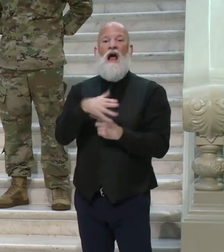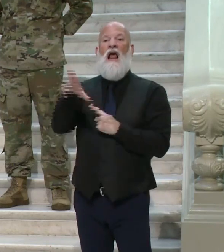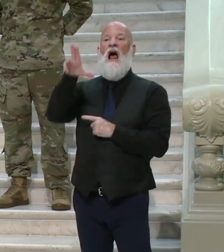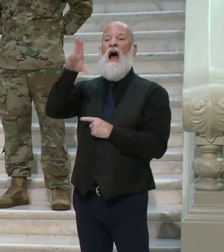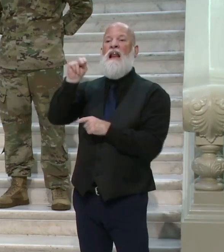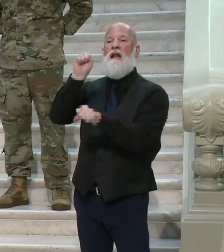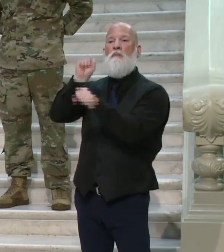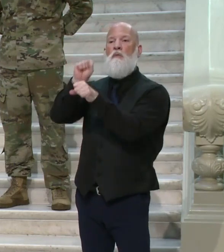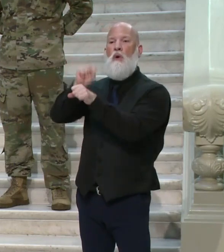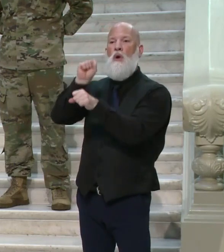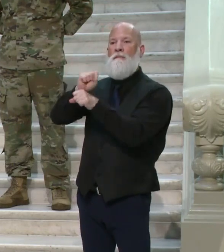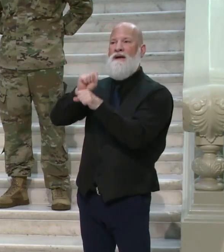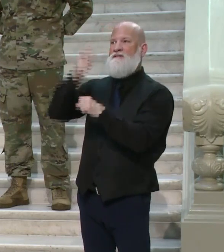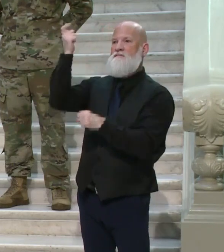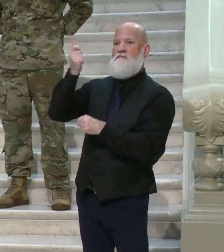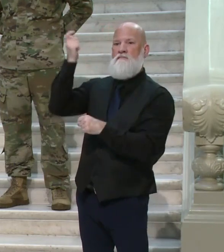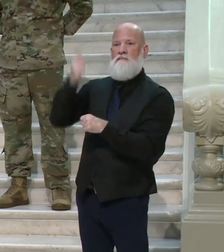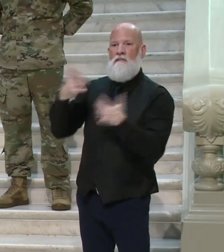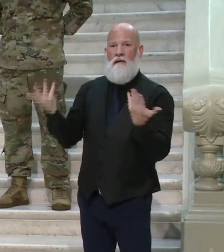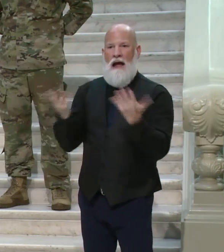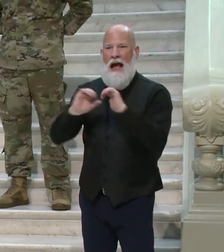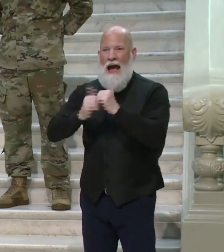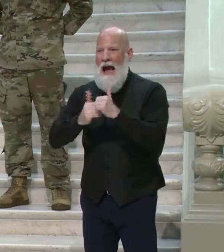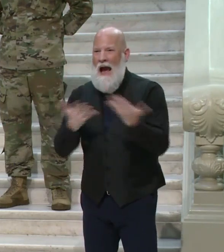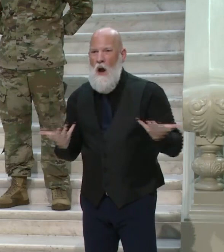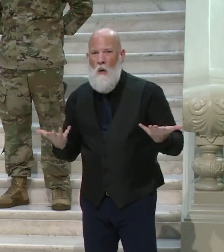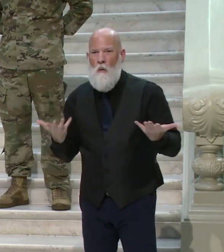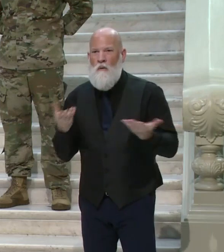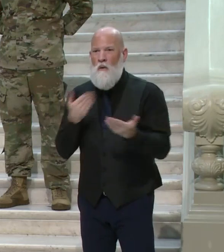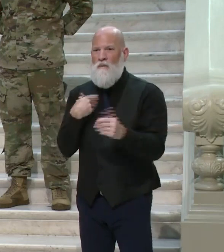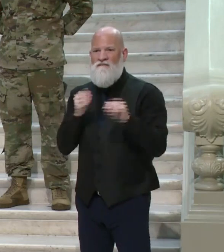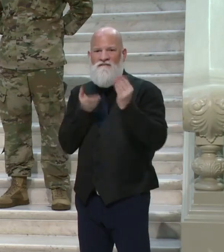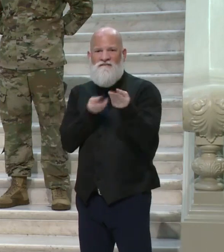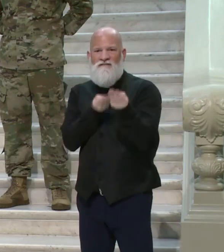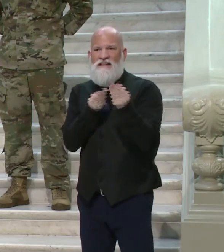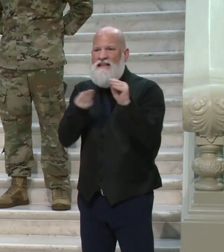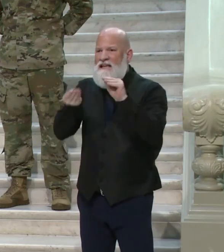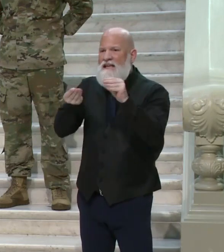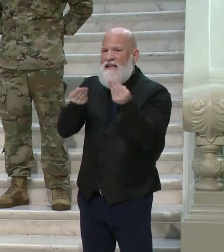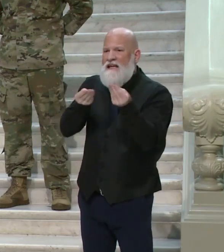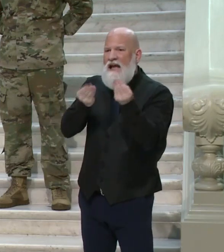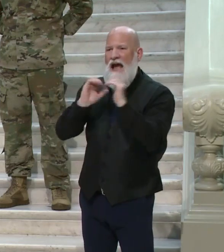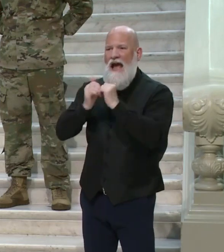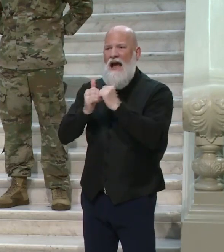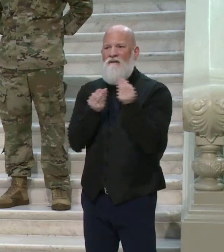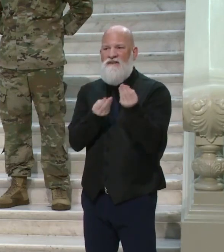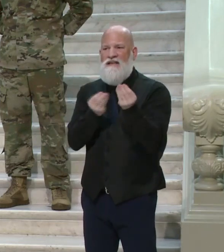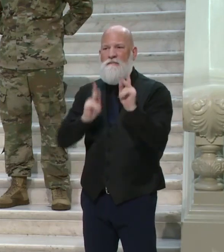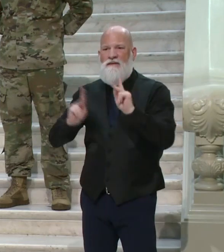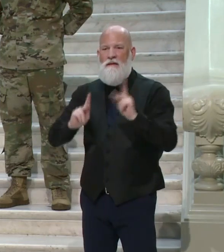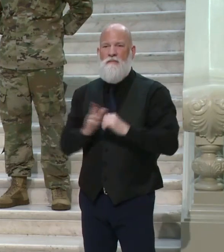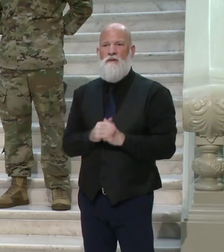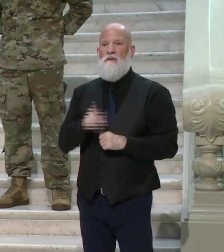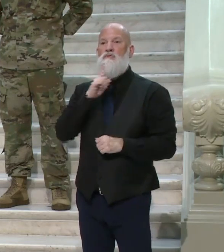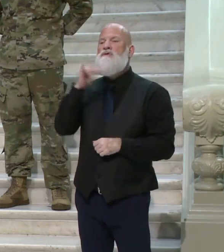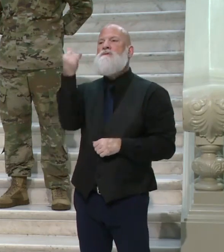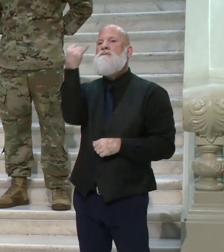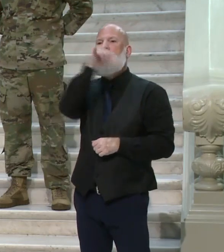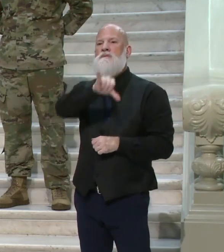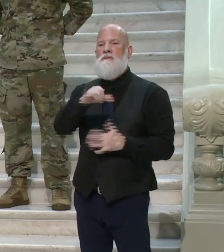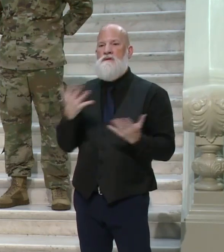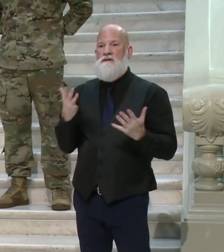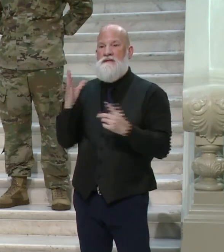feed everybody, which is amazing to even think that you could have a time in our country when 6-8 weeks